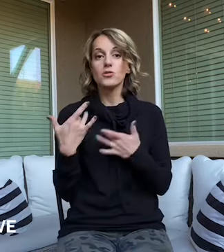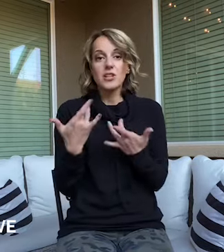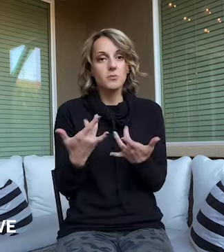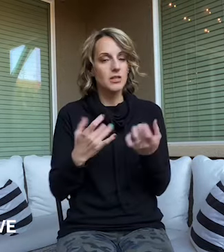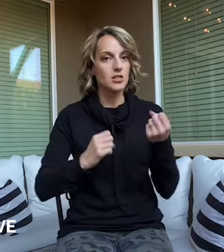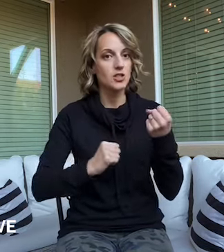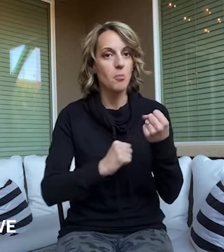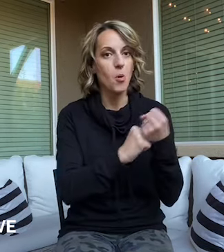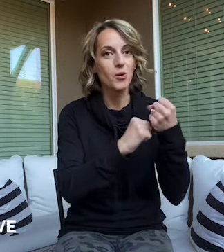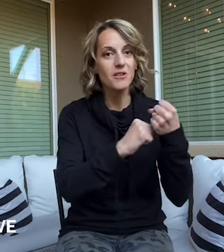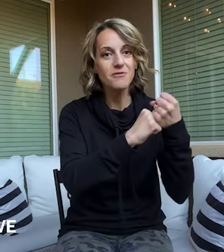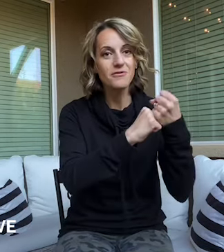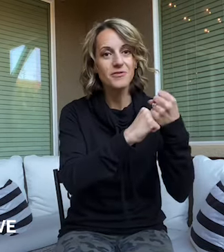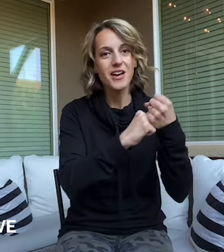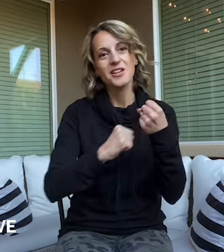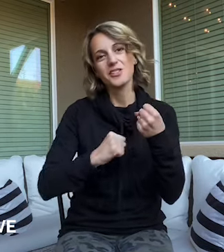to be supportive.